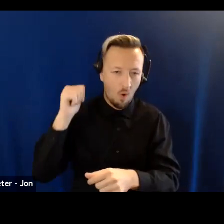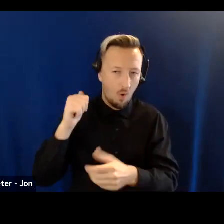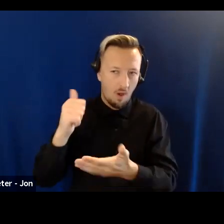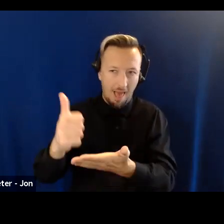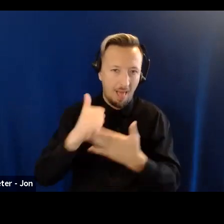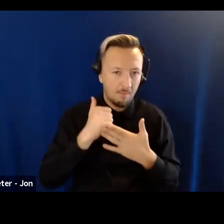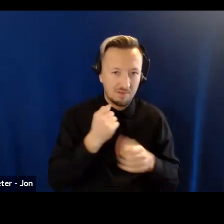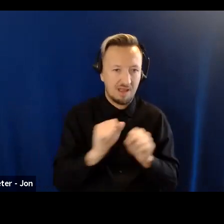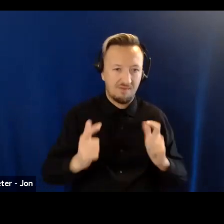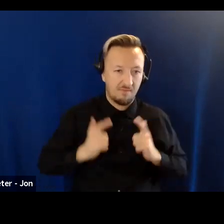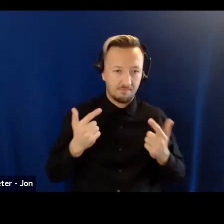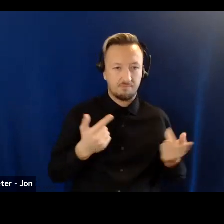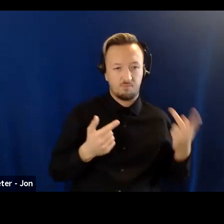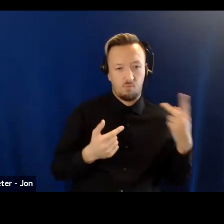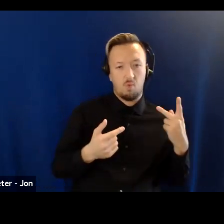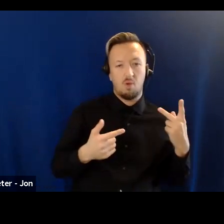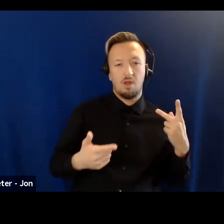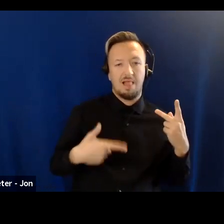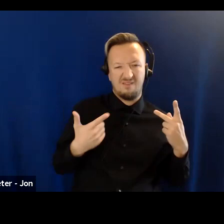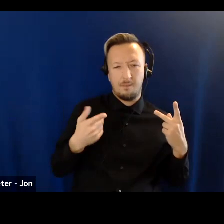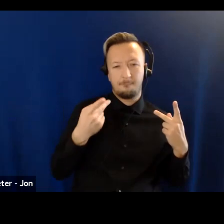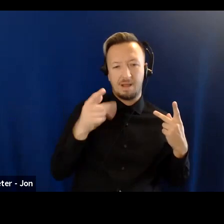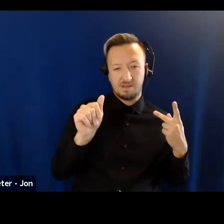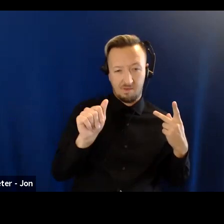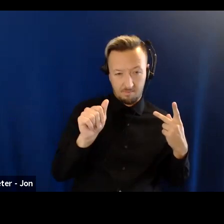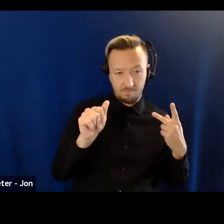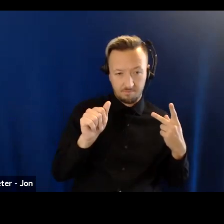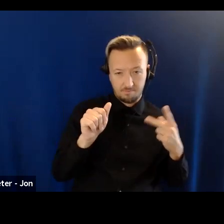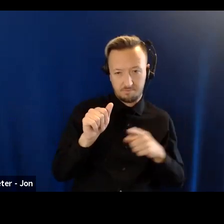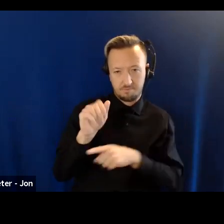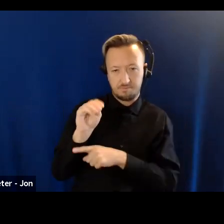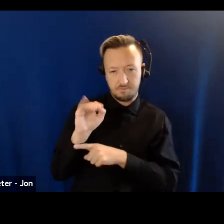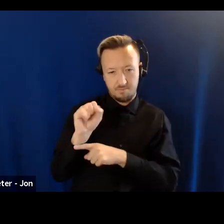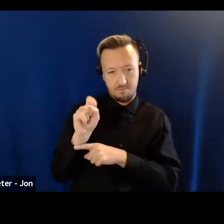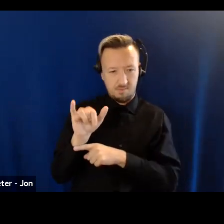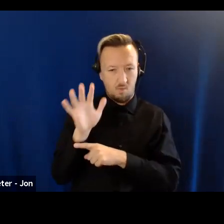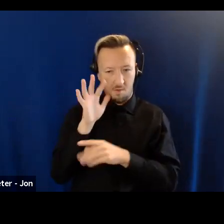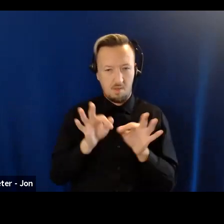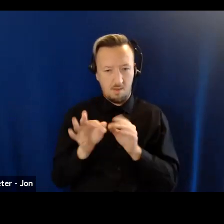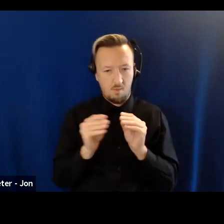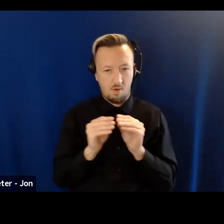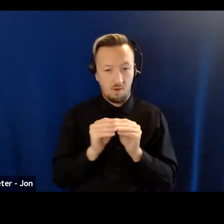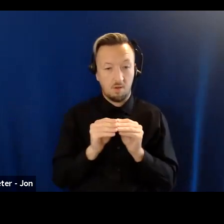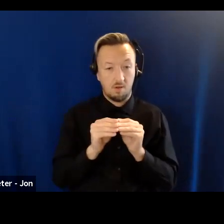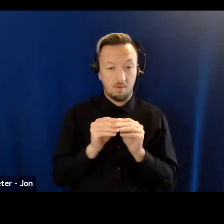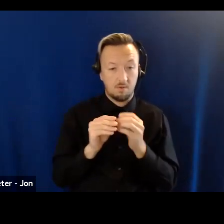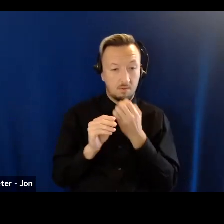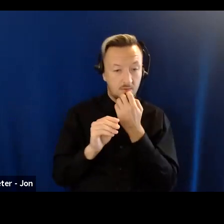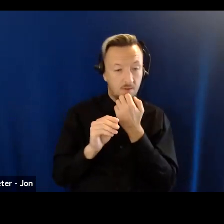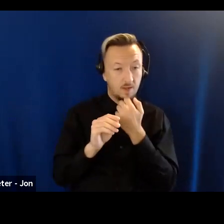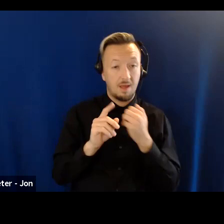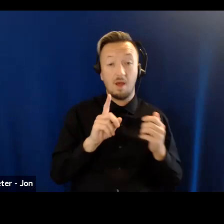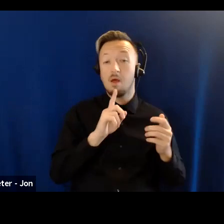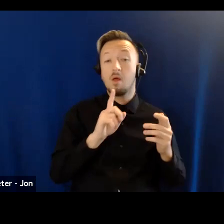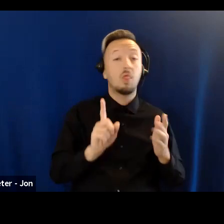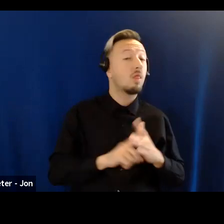We are in Pennsylvania, Shailene and I, and Misty will share some of this. We were told at the beginning that by our